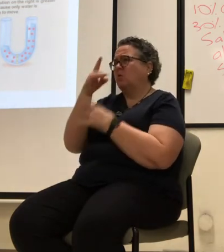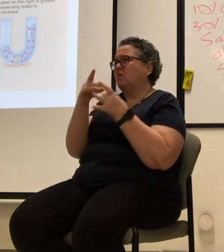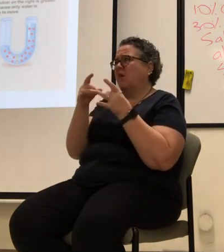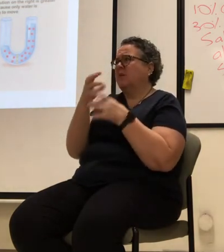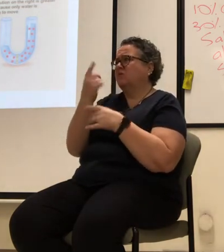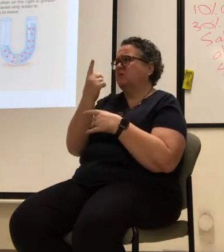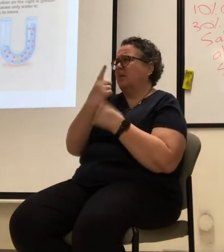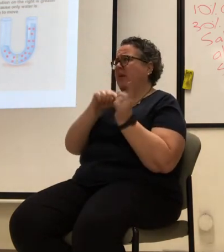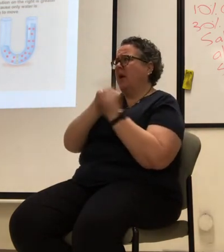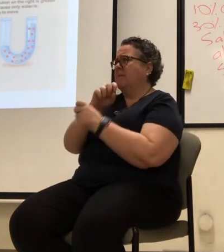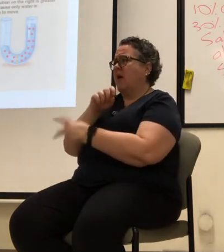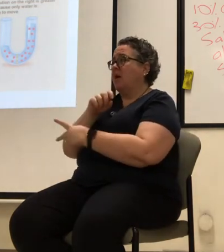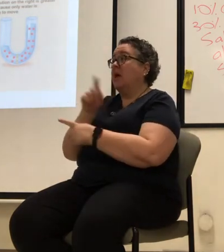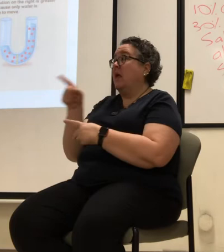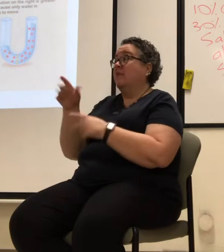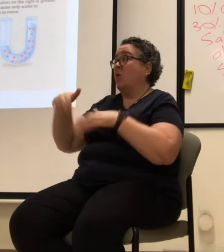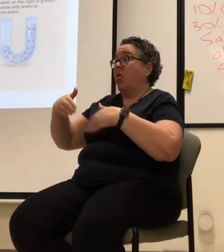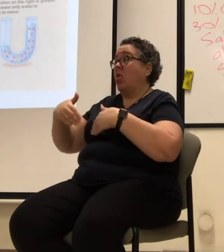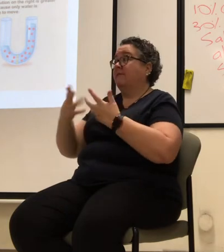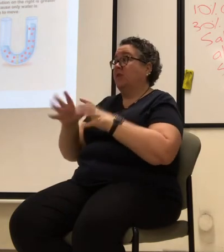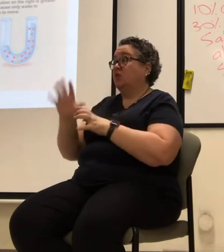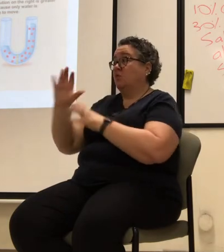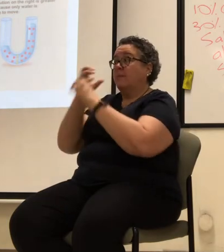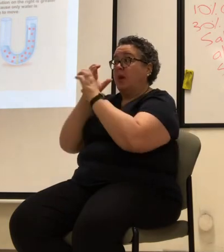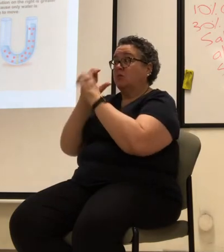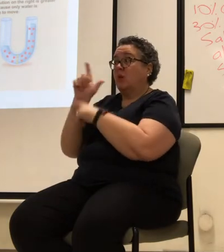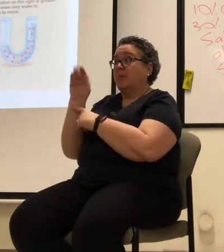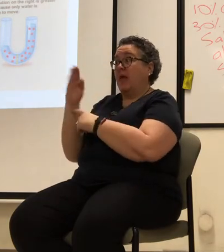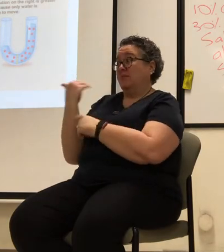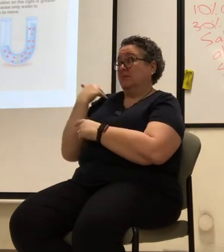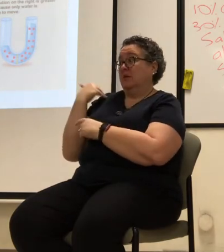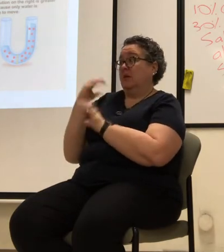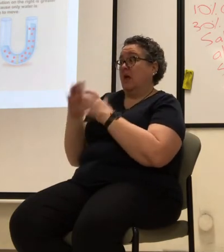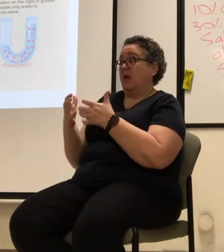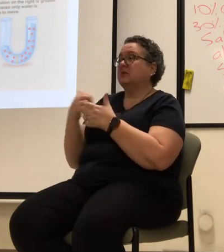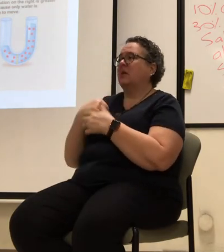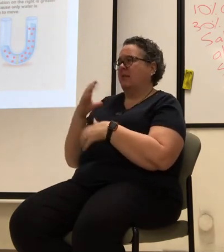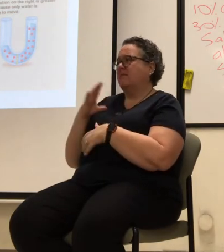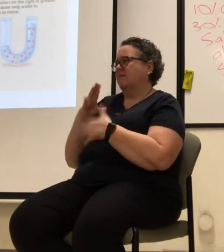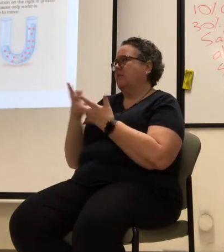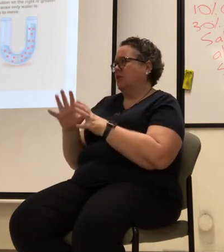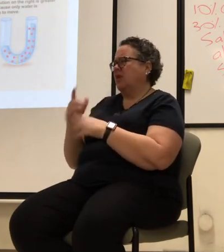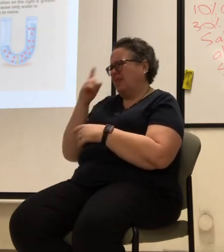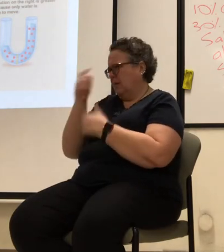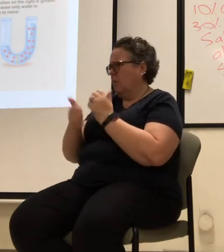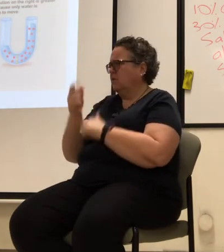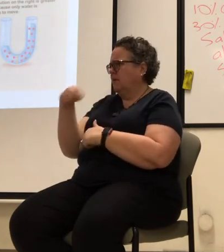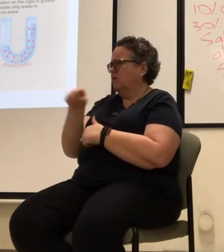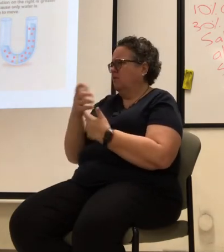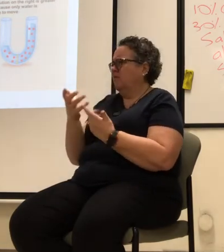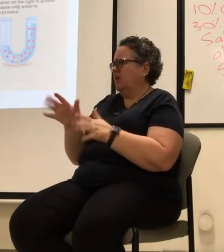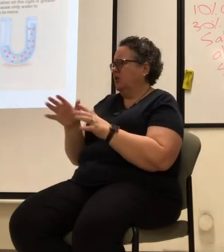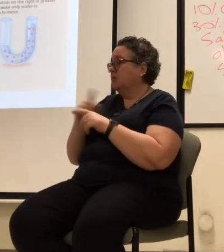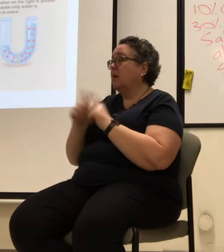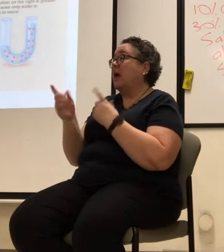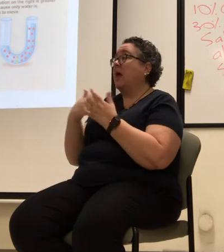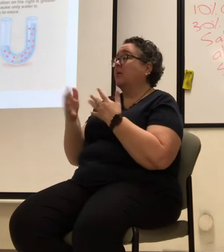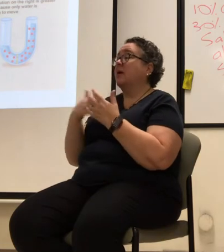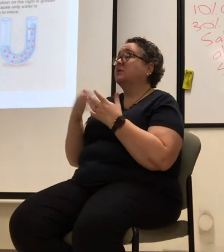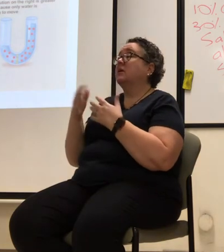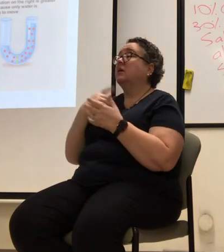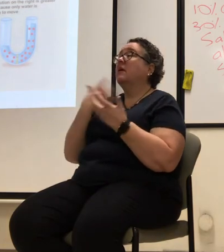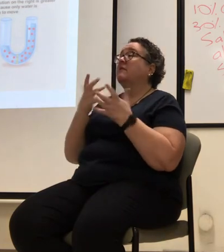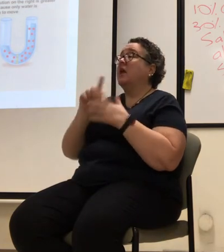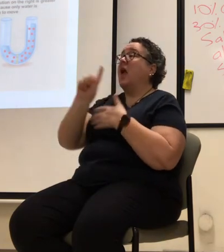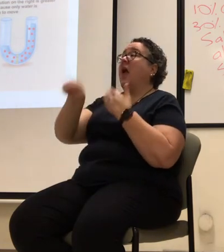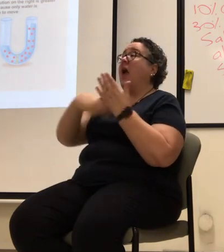didn't, finish your microscope lab during that hour incubation. I think most of you are almost done. Okay. Anyways, hour's